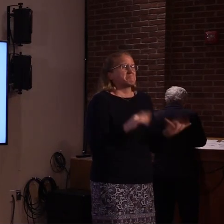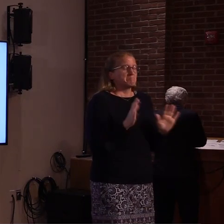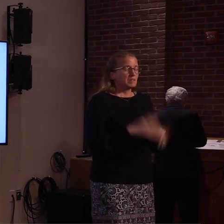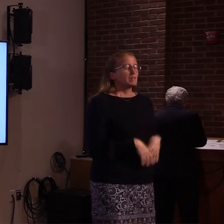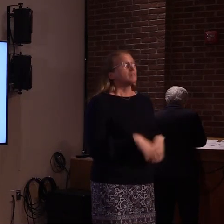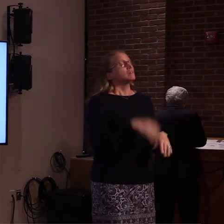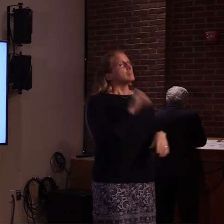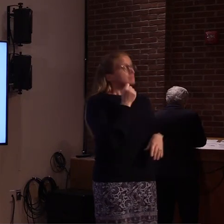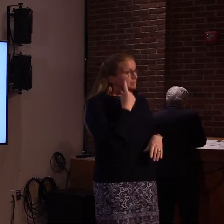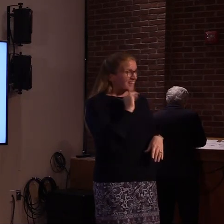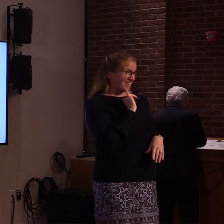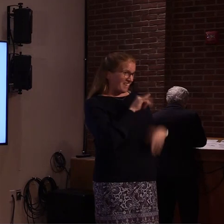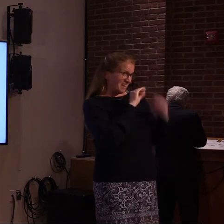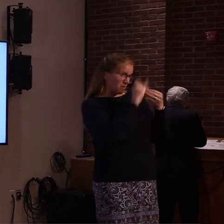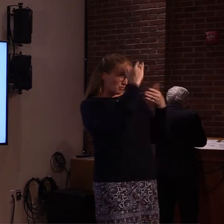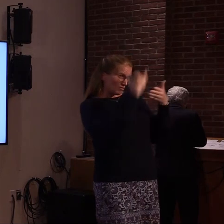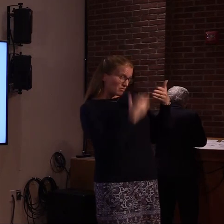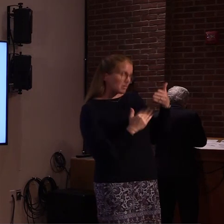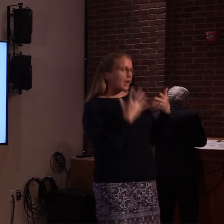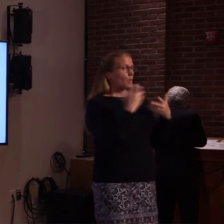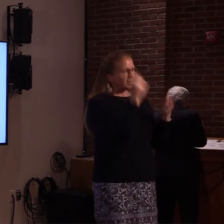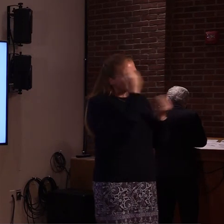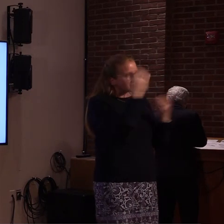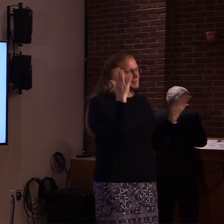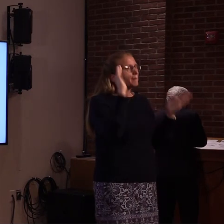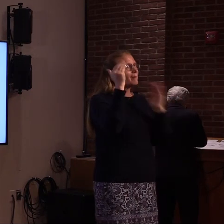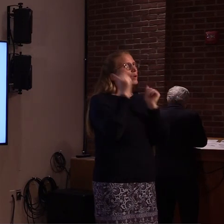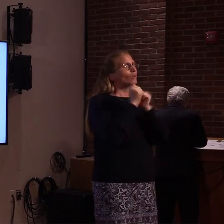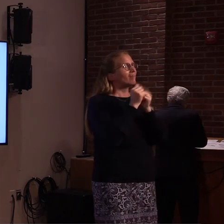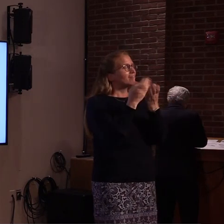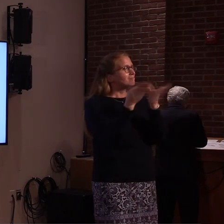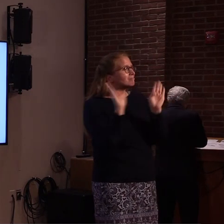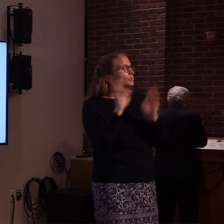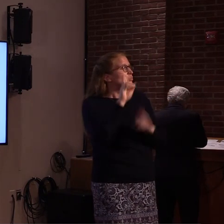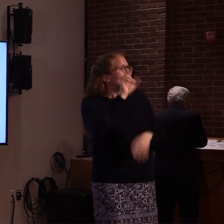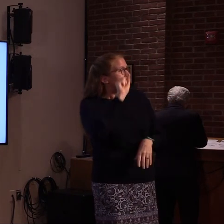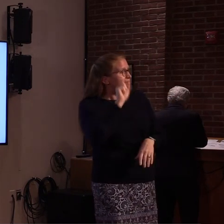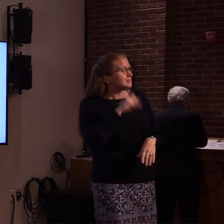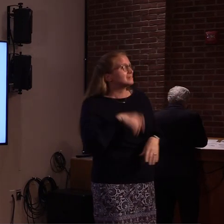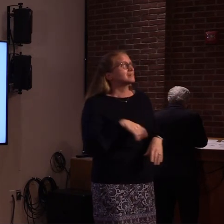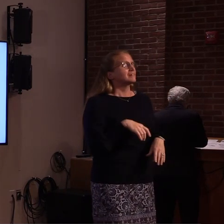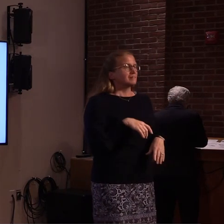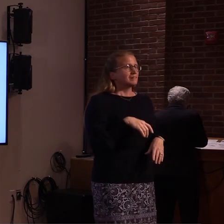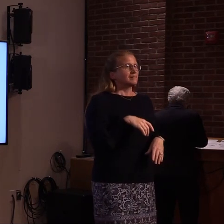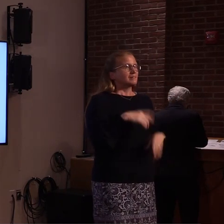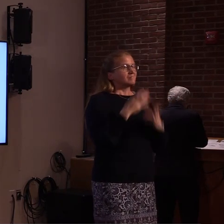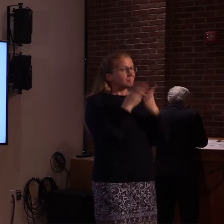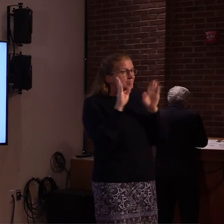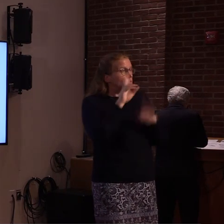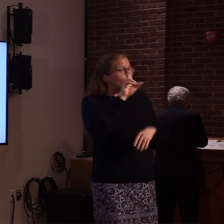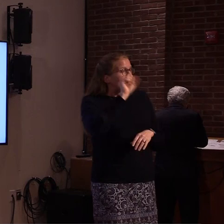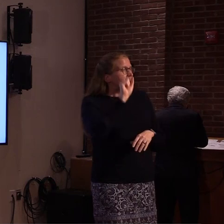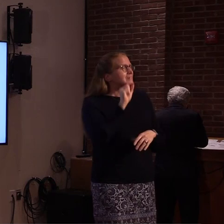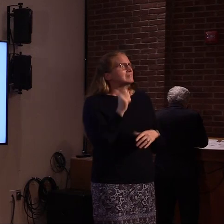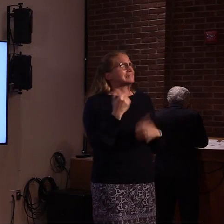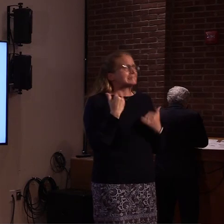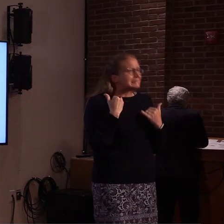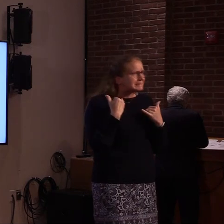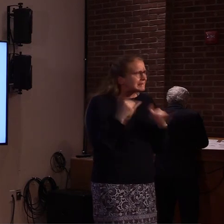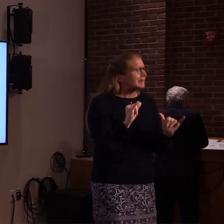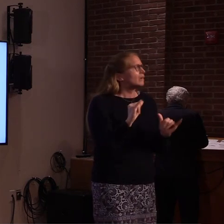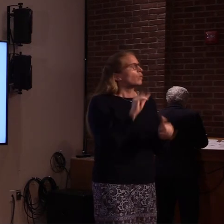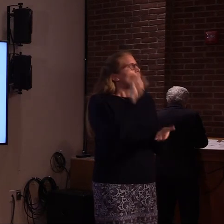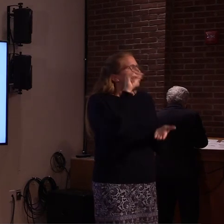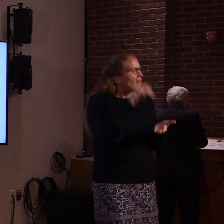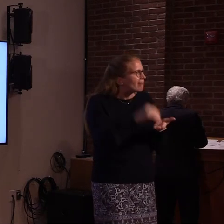Nationwide, I was a little astounded to see we're still having 1,000 deaths per day across our